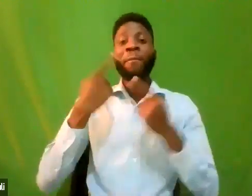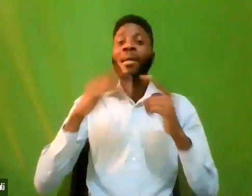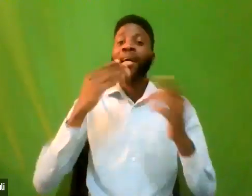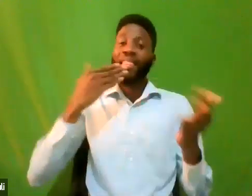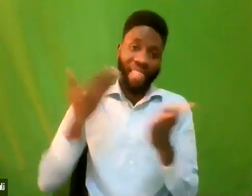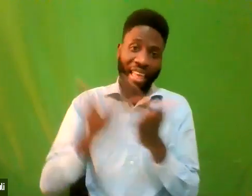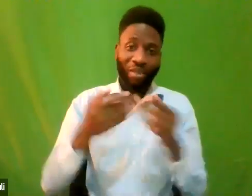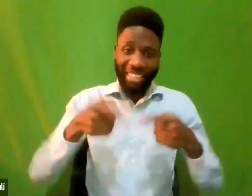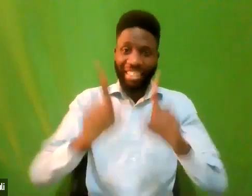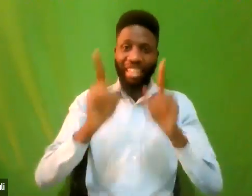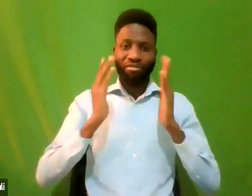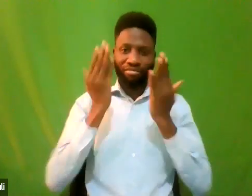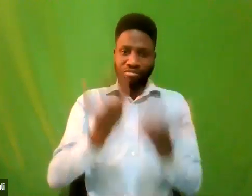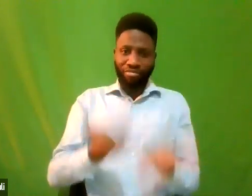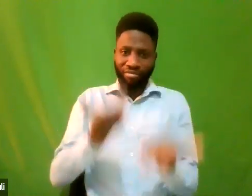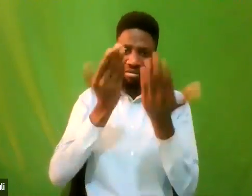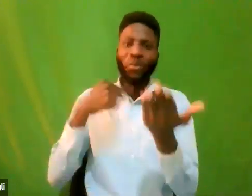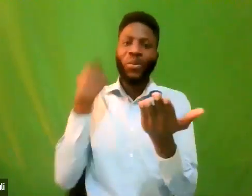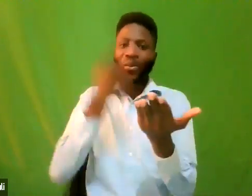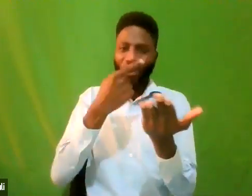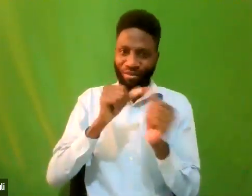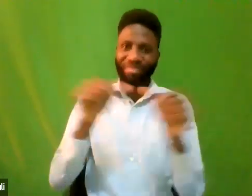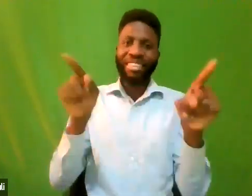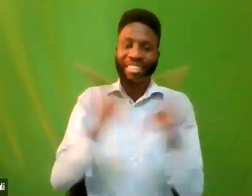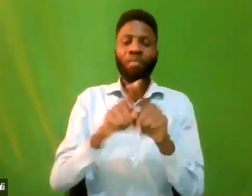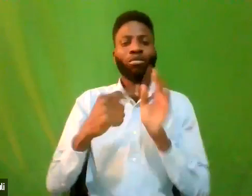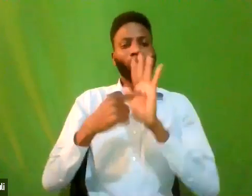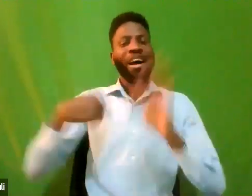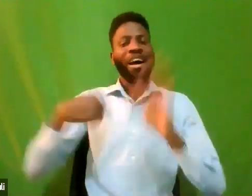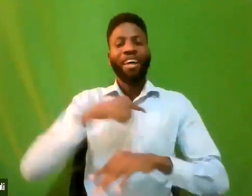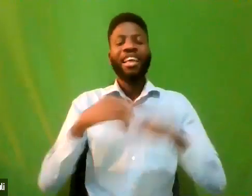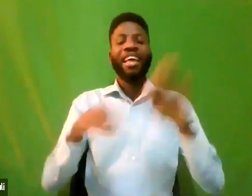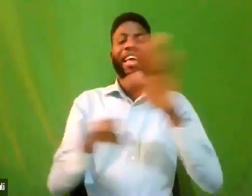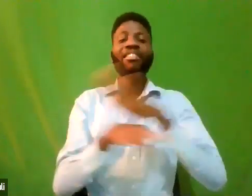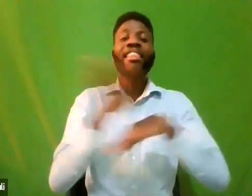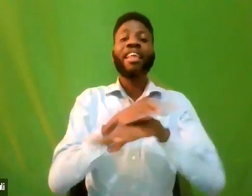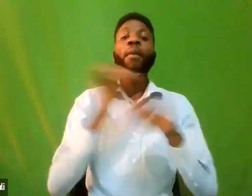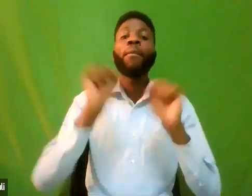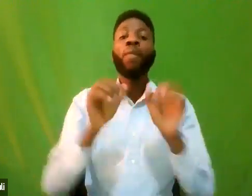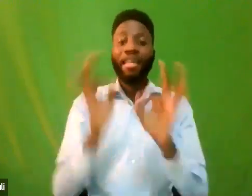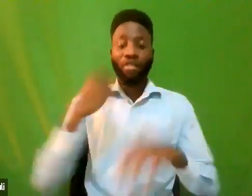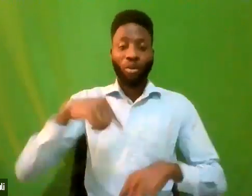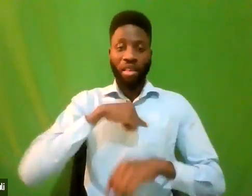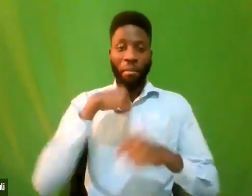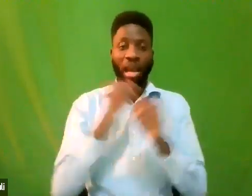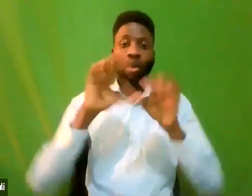are and showing us everything that is possible when we create a world that is inclusive. And thank you